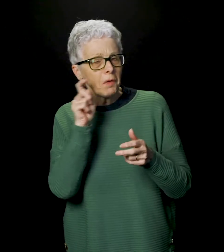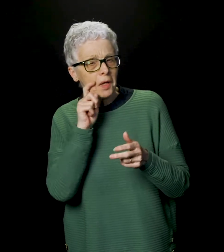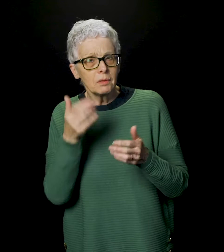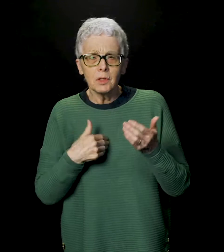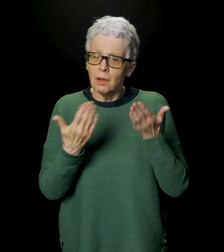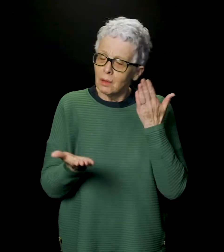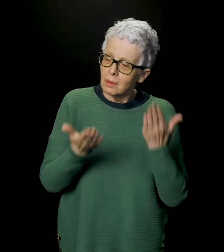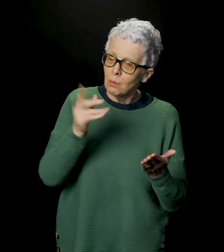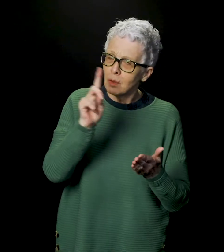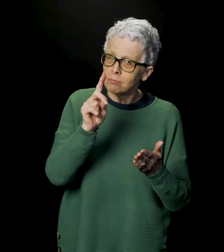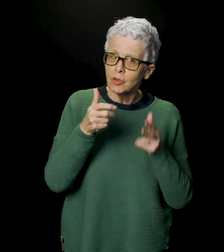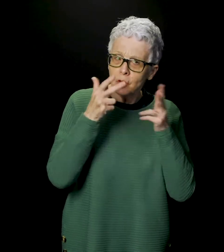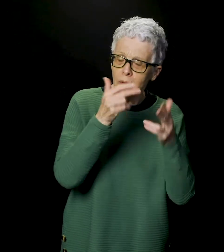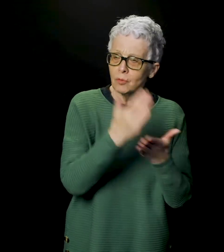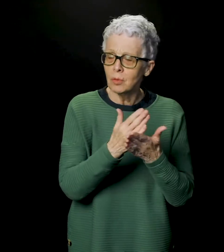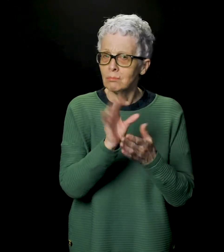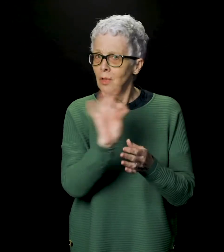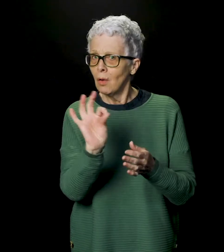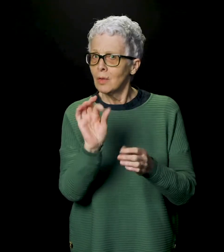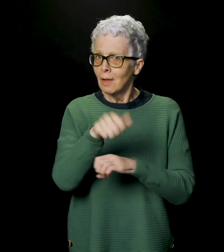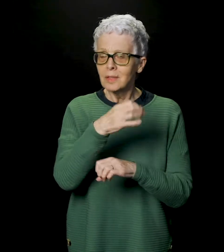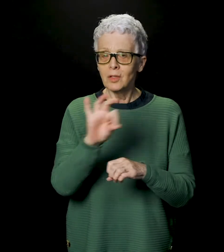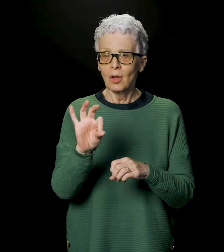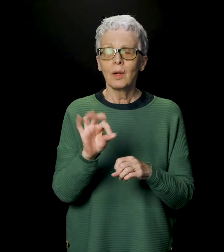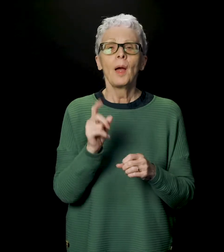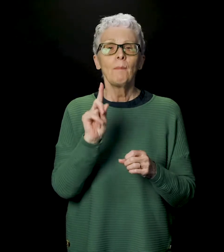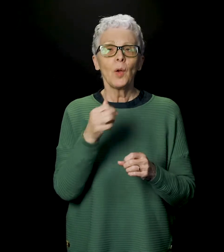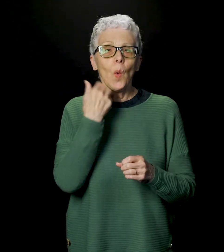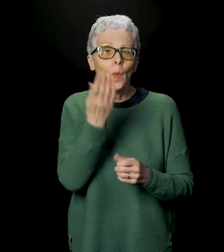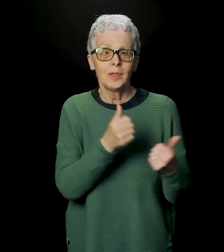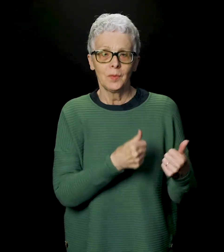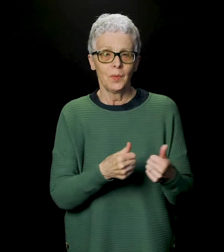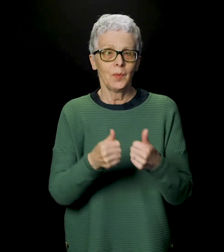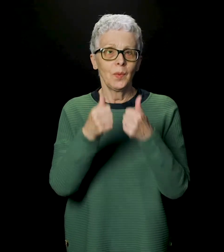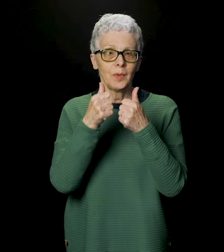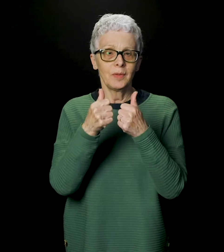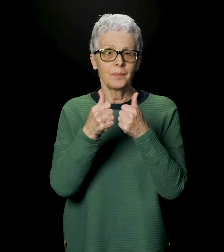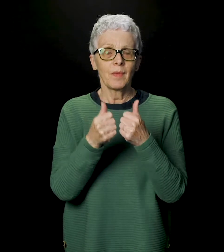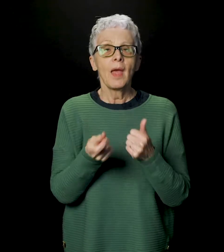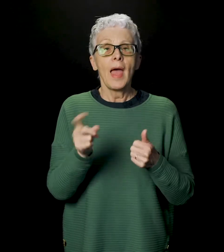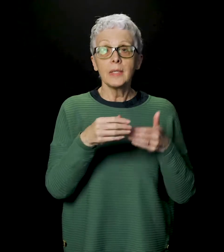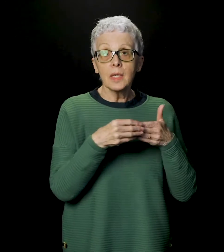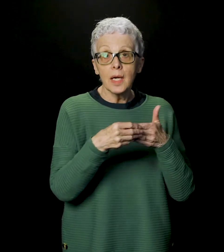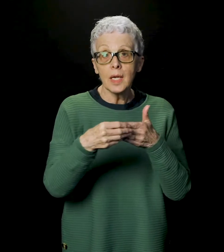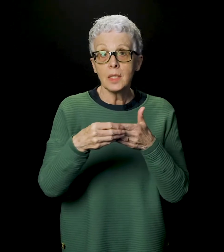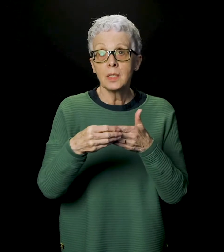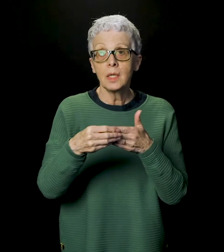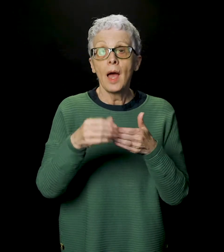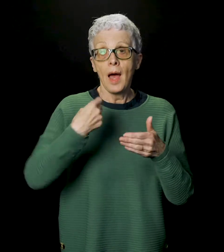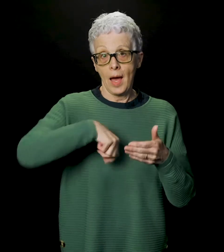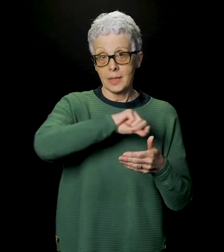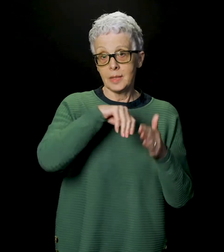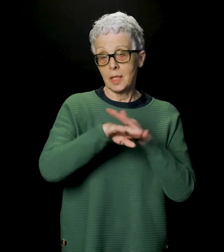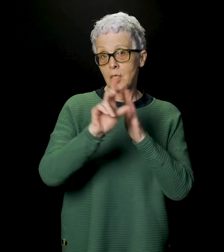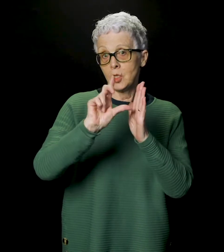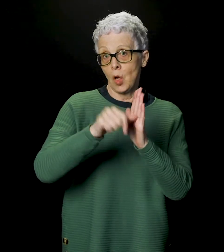sure, is he joking or not? But it's always a treat. Jono is also going to lead us in a time of communion at the